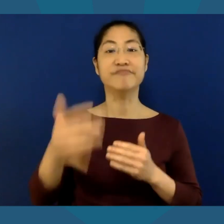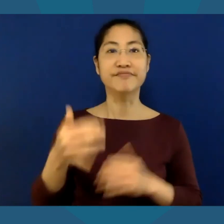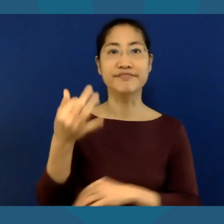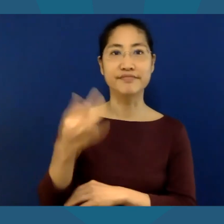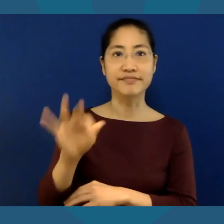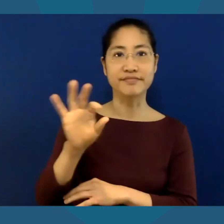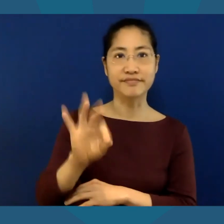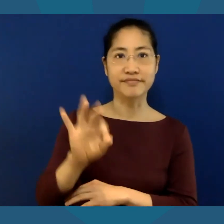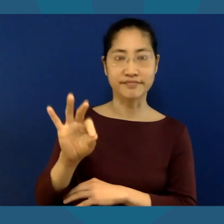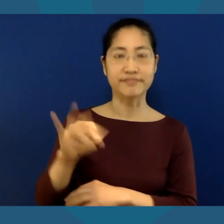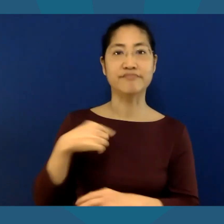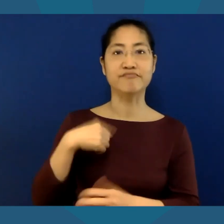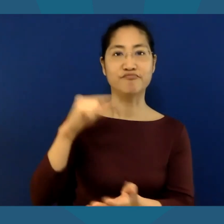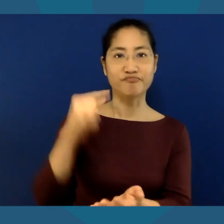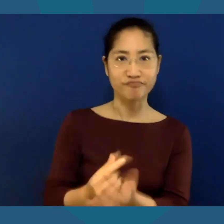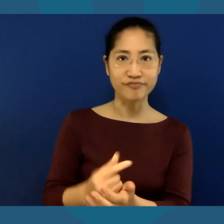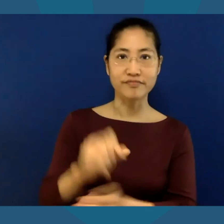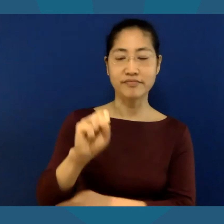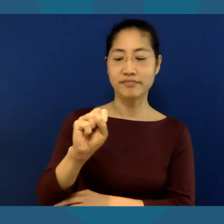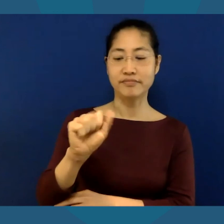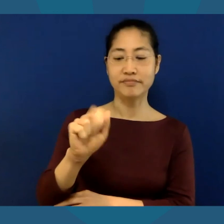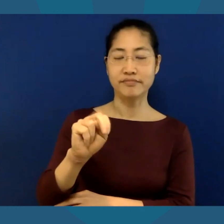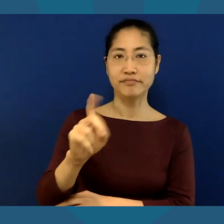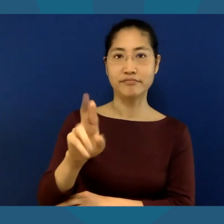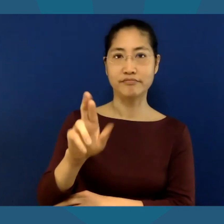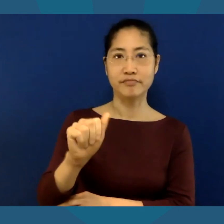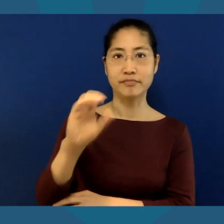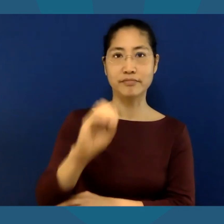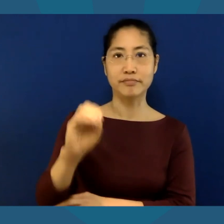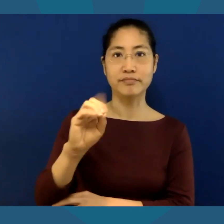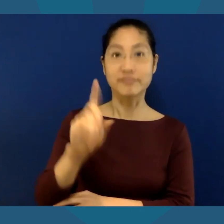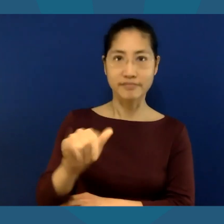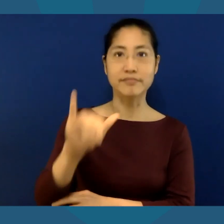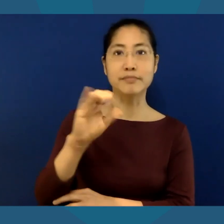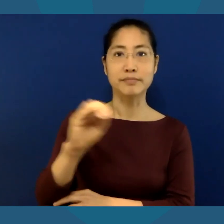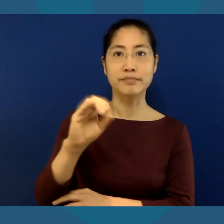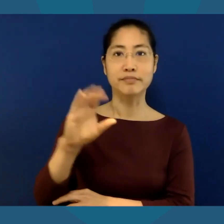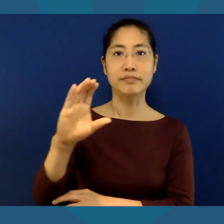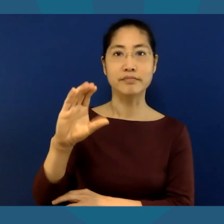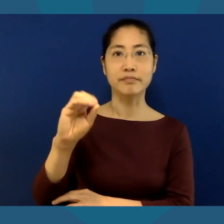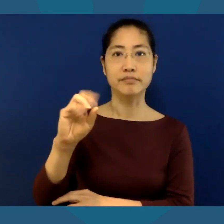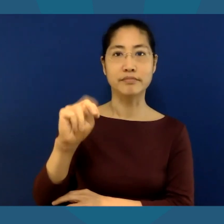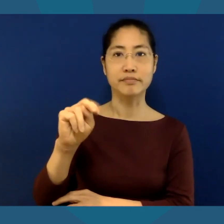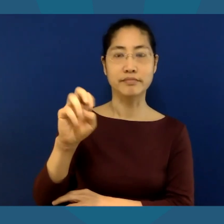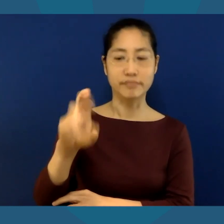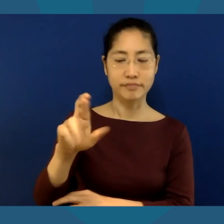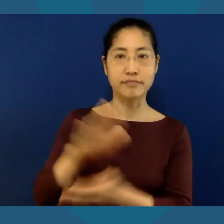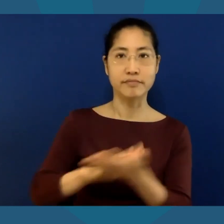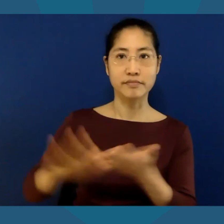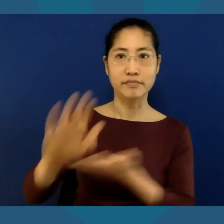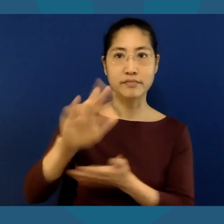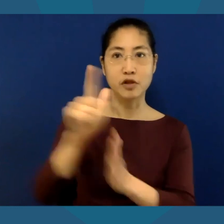from the U of A. In 1999, I graduated from the Sandra Day O'Connor College of